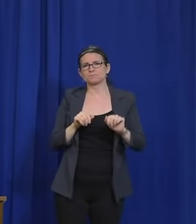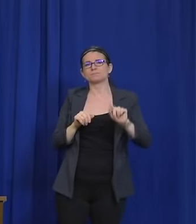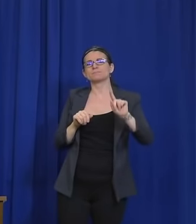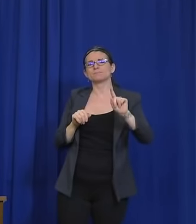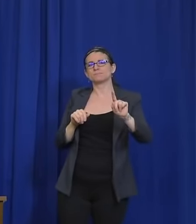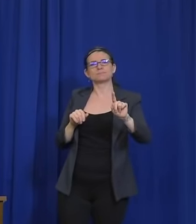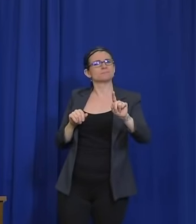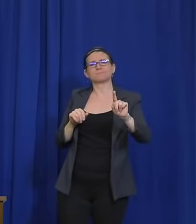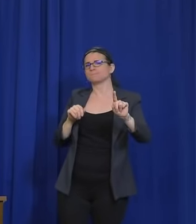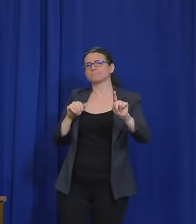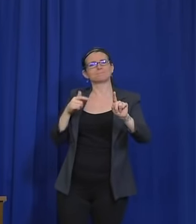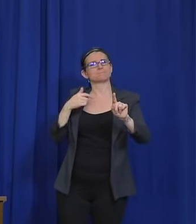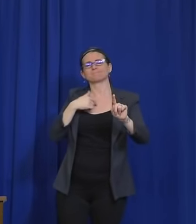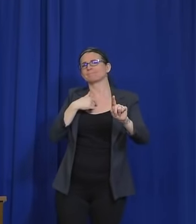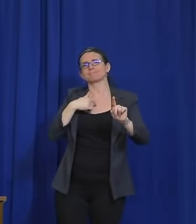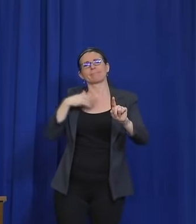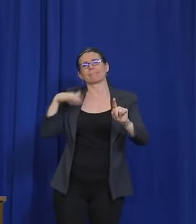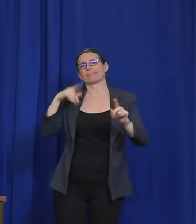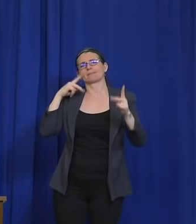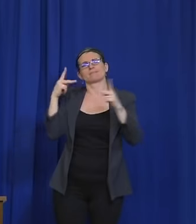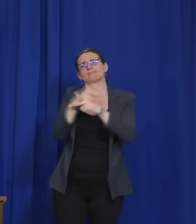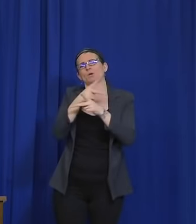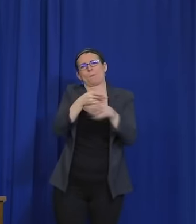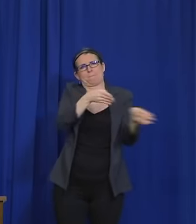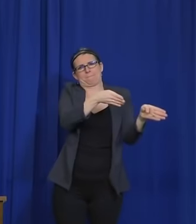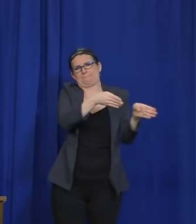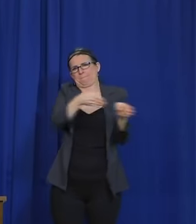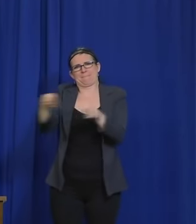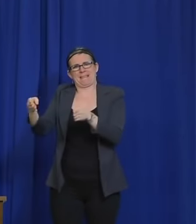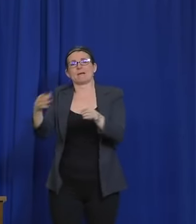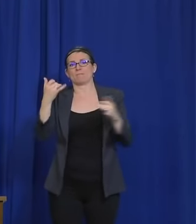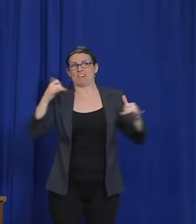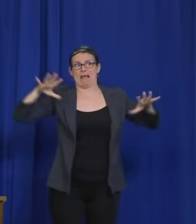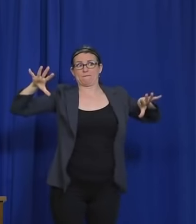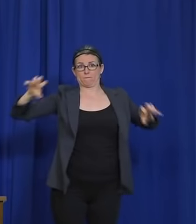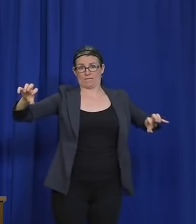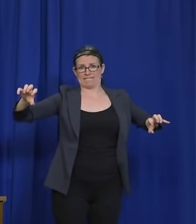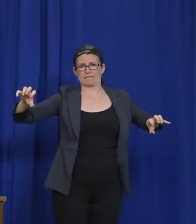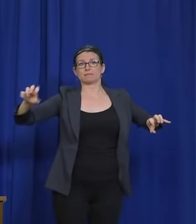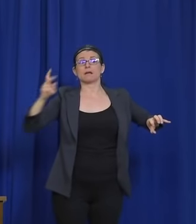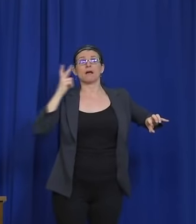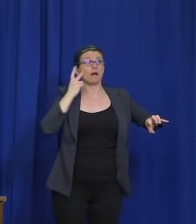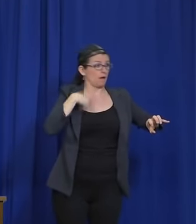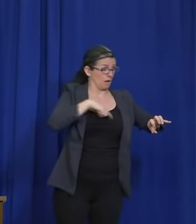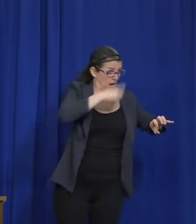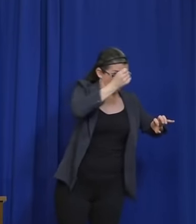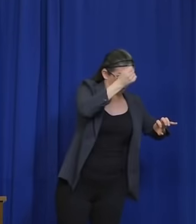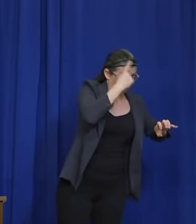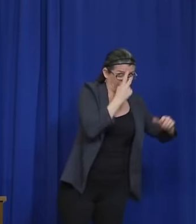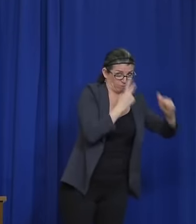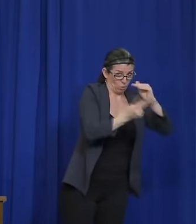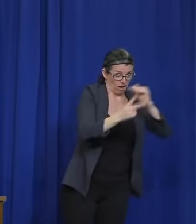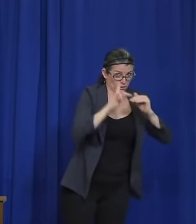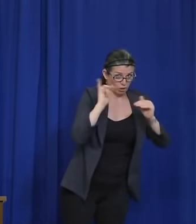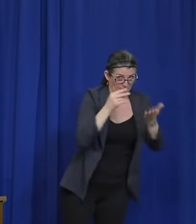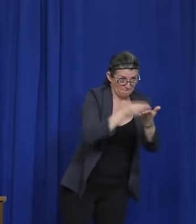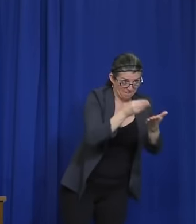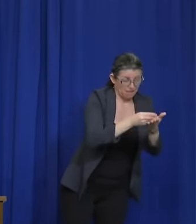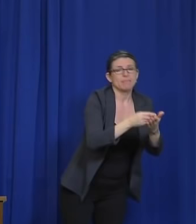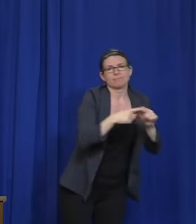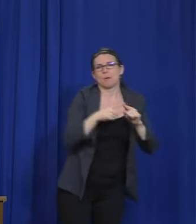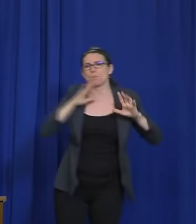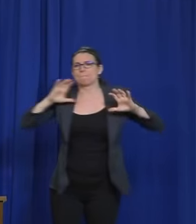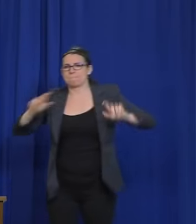taken more specific steps that I can talk about without Kirsten chiming in. Got it. Mm-hmm. All right, so our next question comes